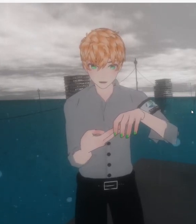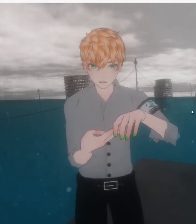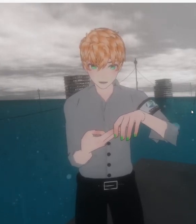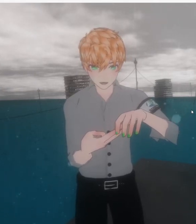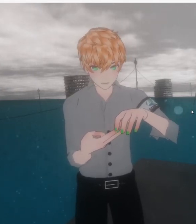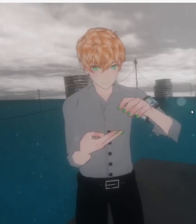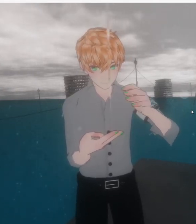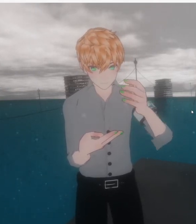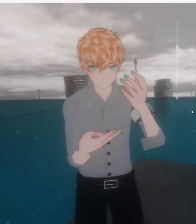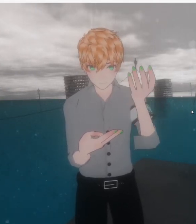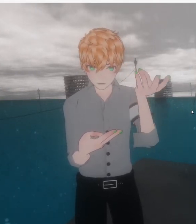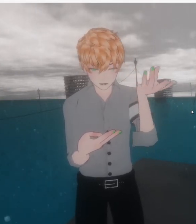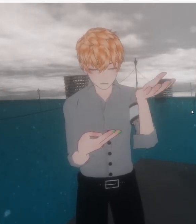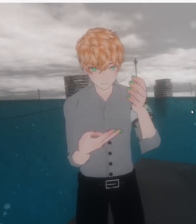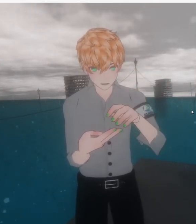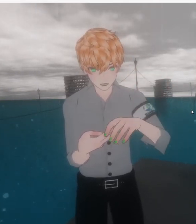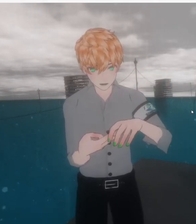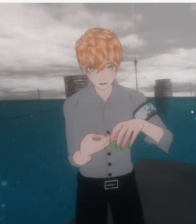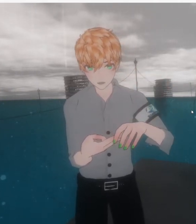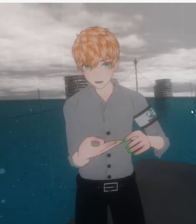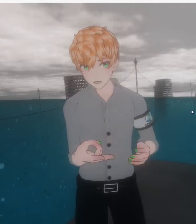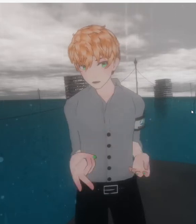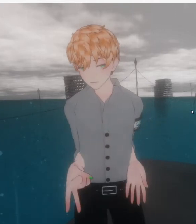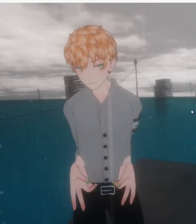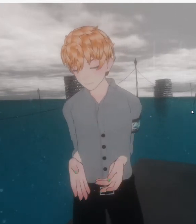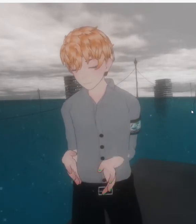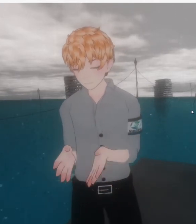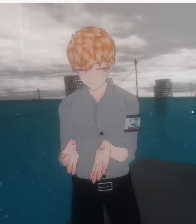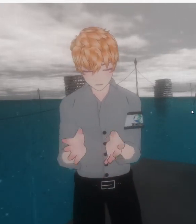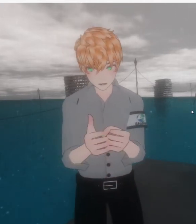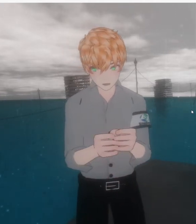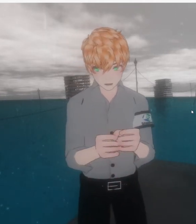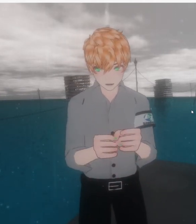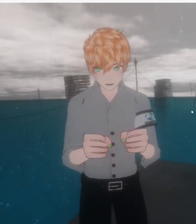I'm signing for here. It's another limitation, like